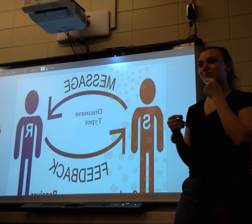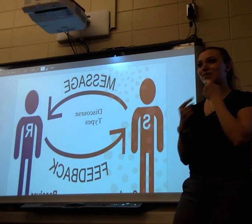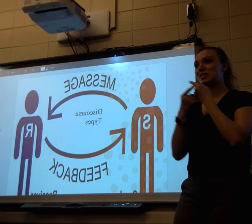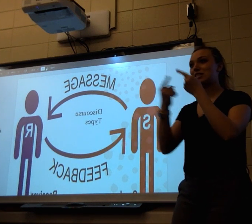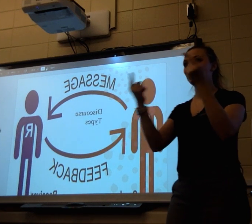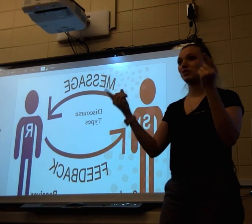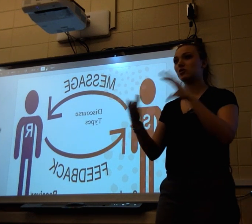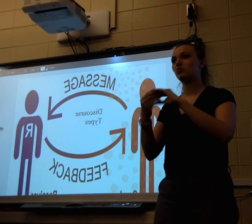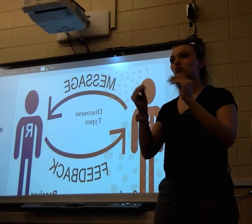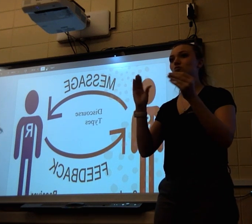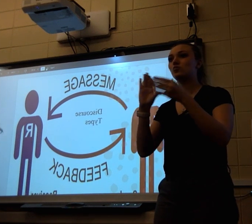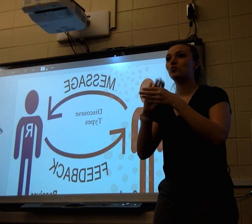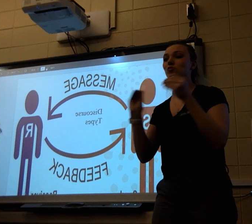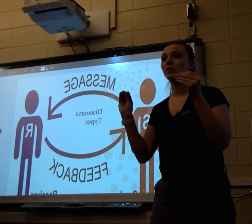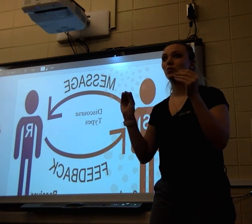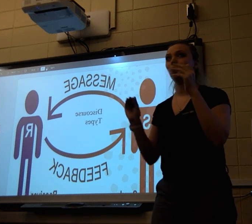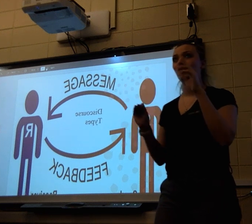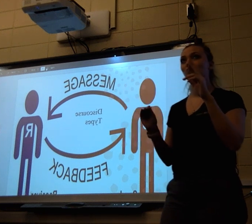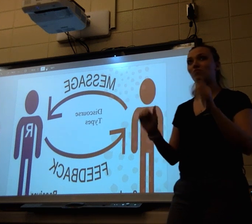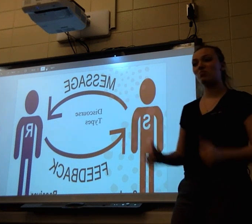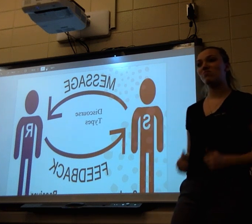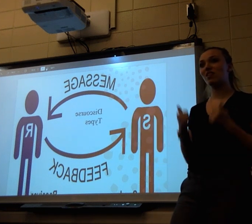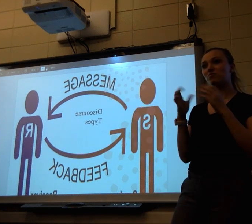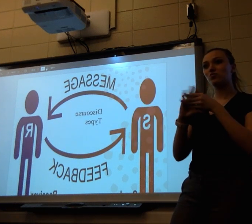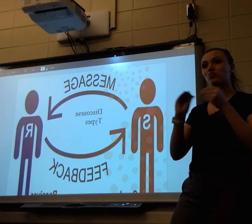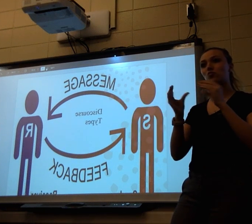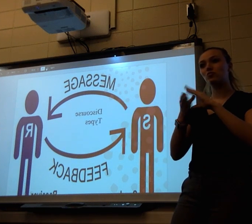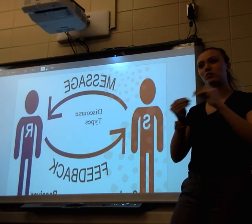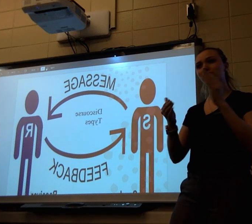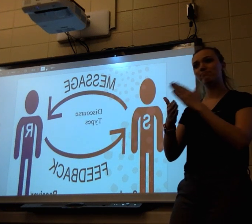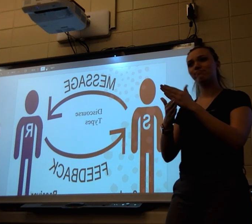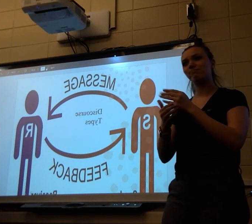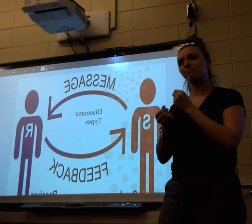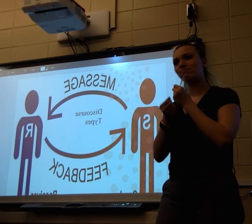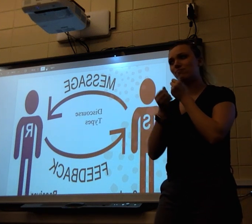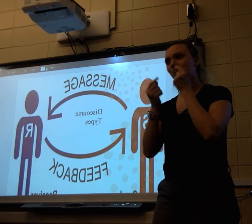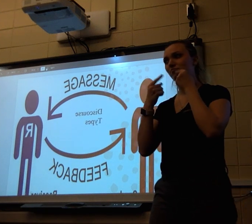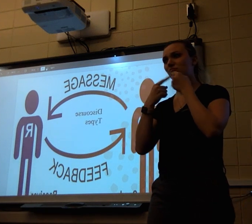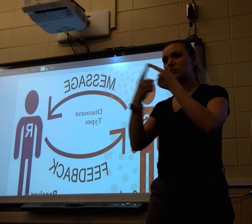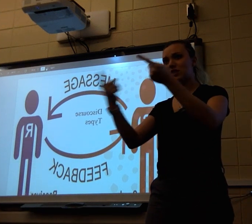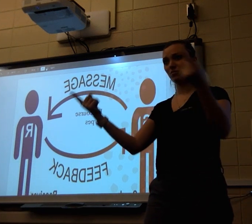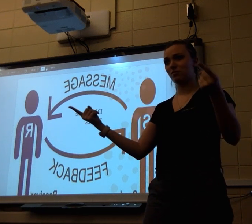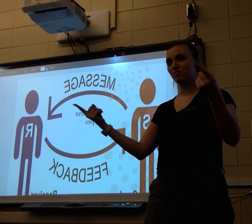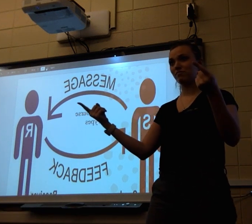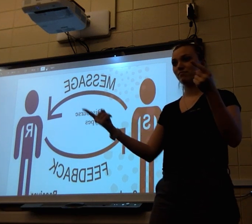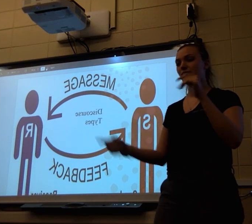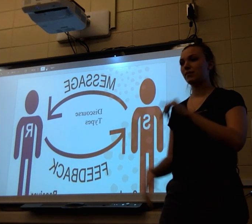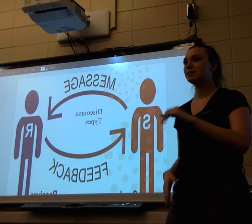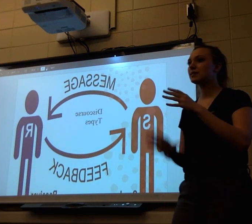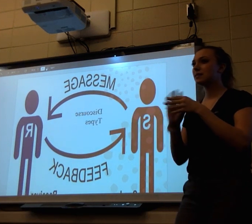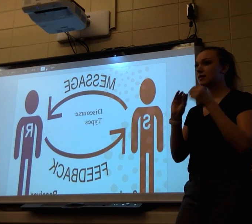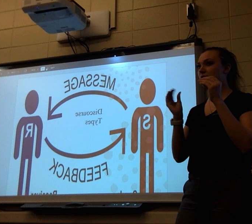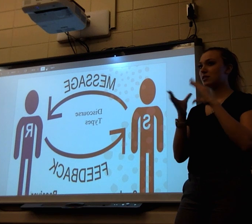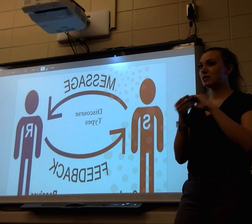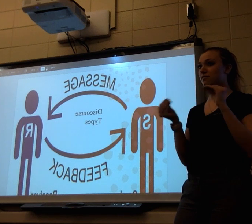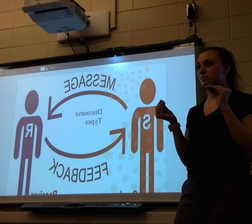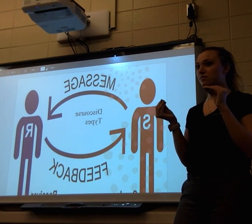coming to class to share their life story. That's a lot of narrative, okay? And so there are some grammatical